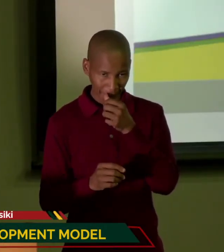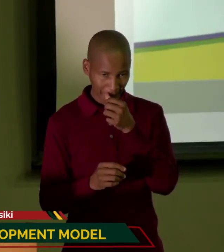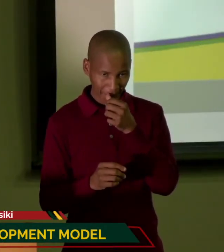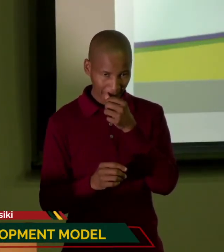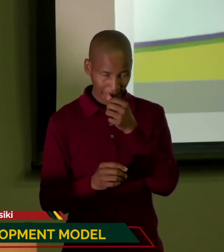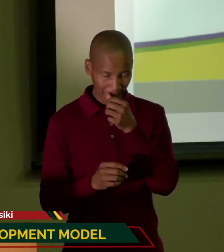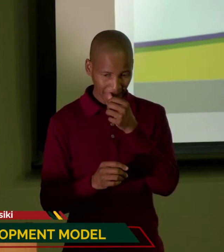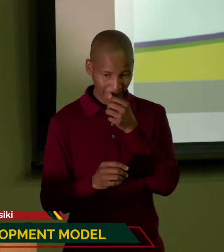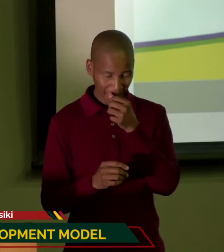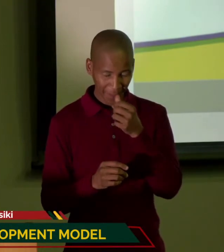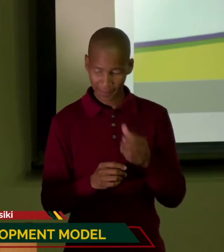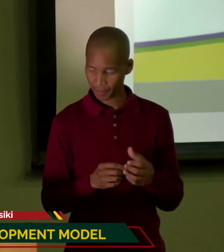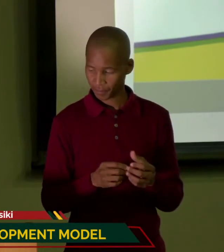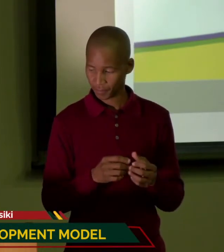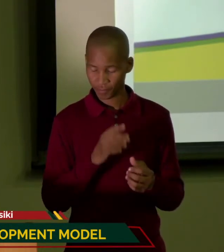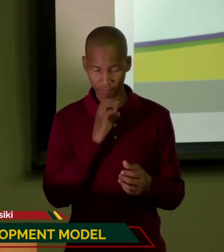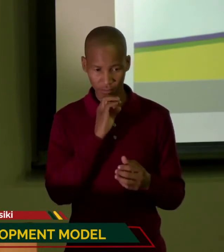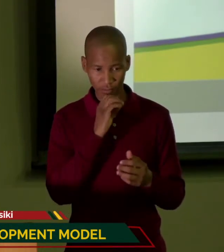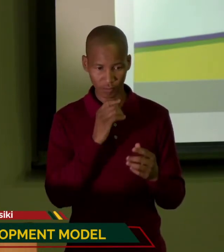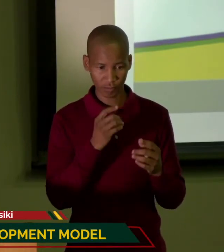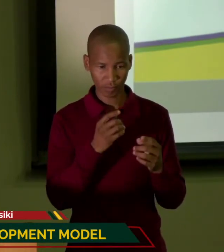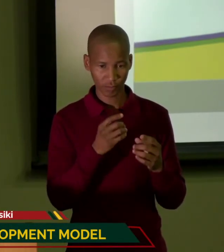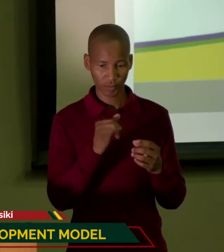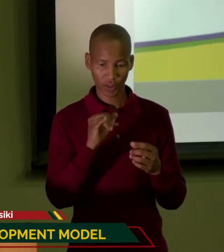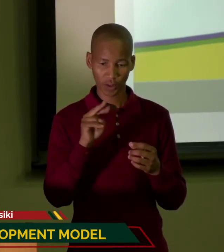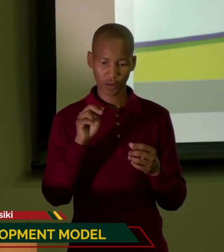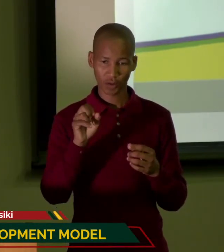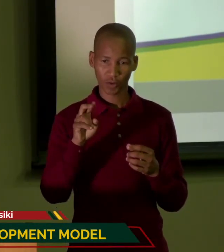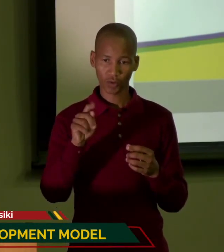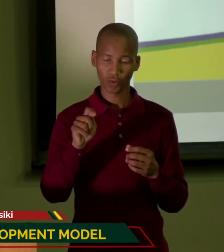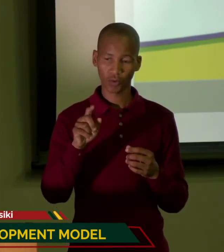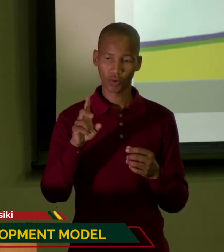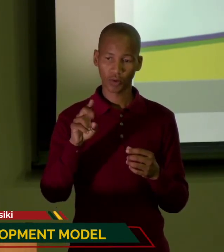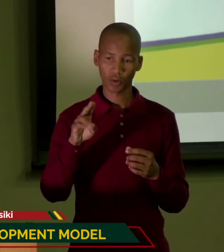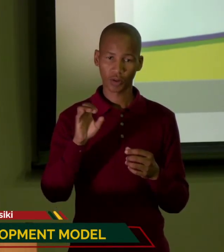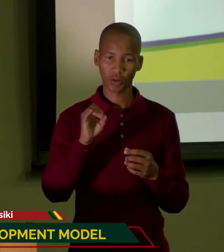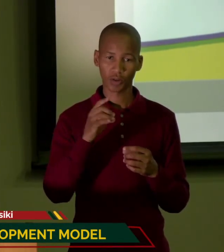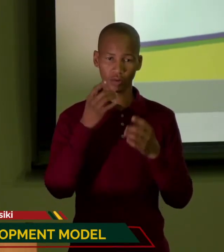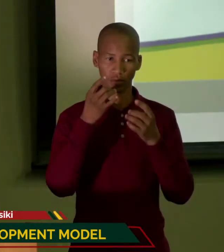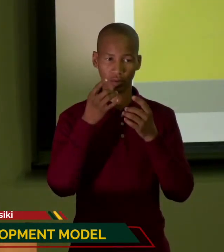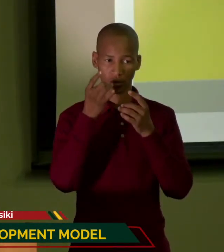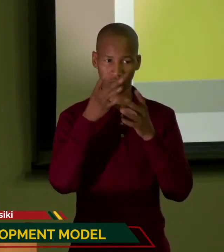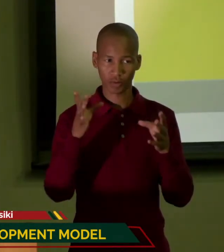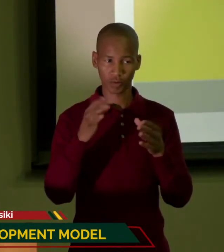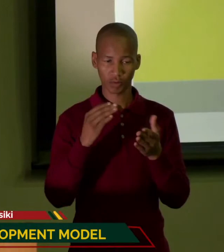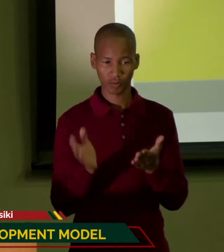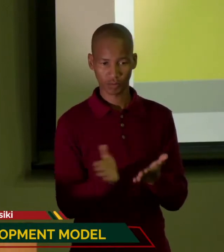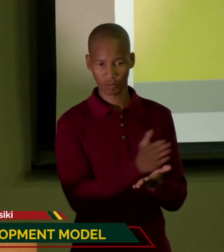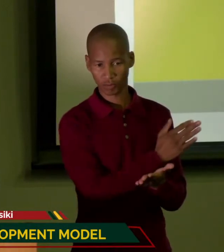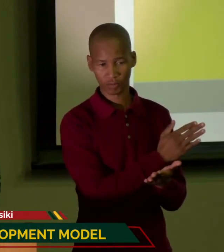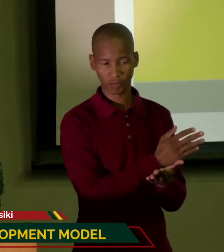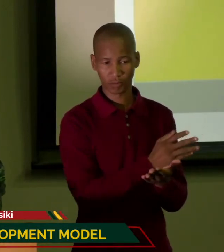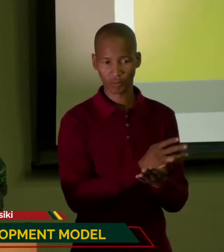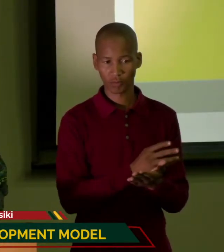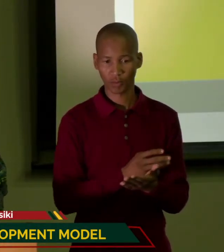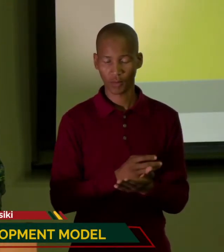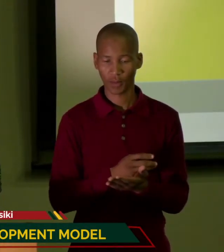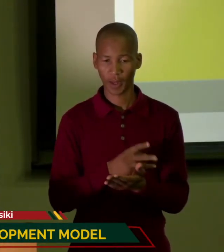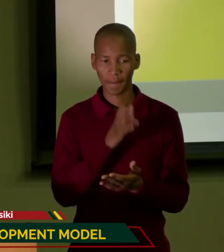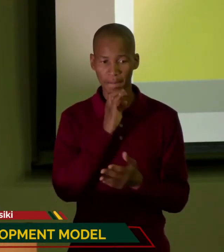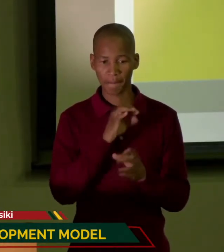la introduction. Because sendithethile ukuba it was coming to